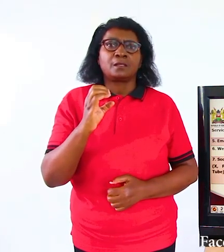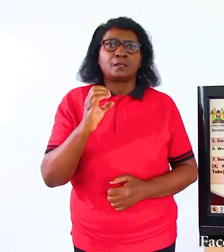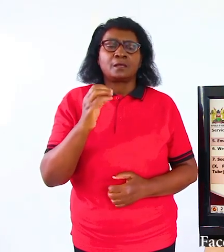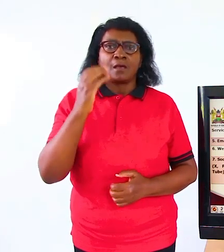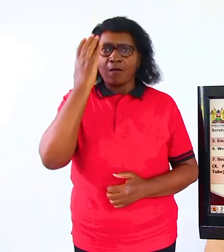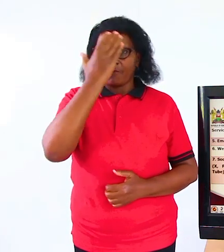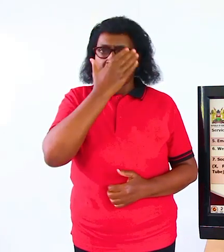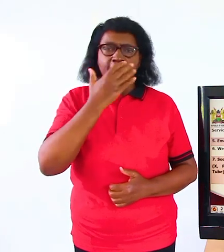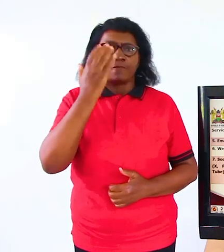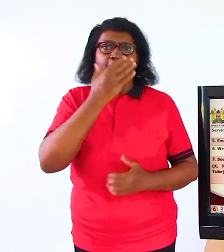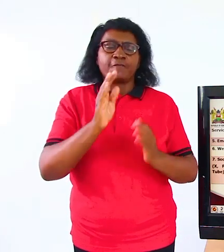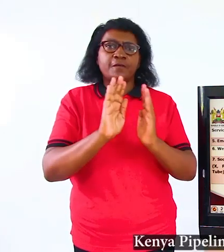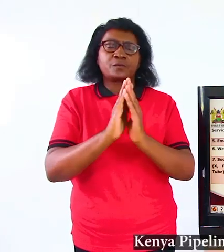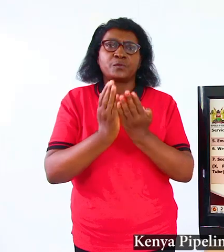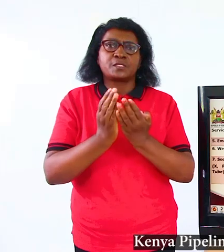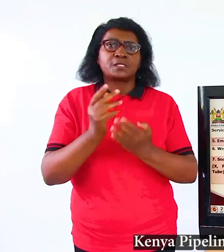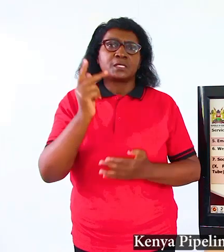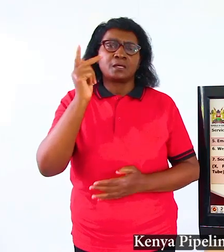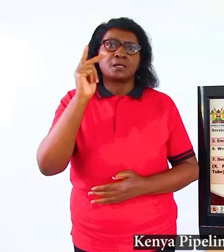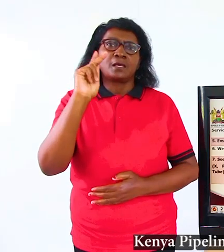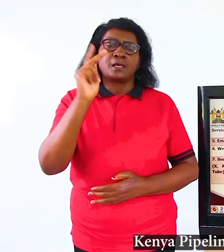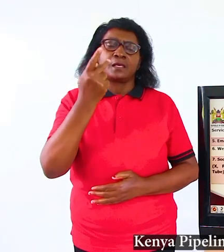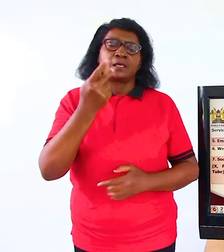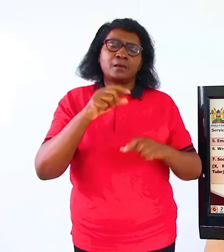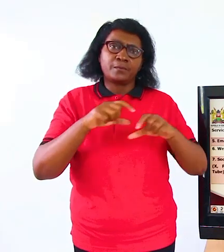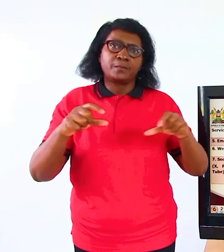Facebook, Kenya Pipeline Company,